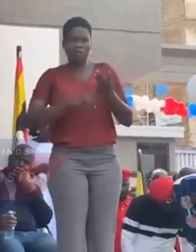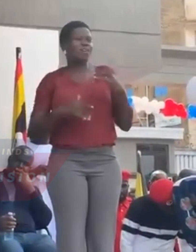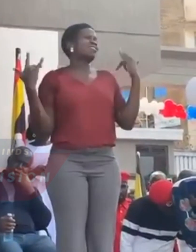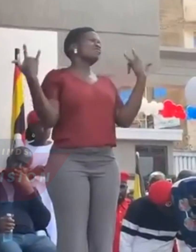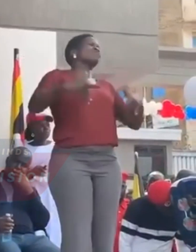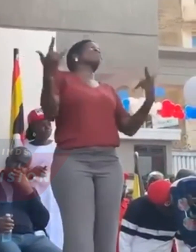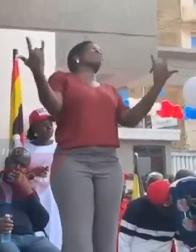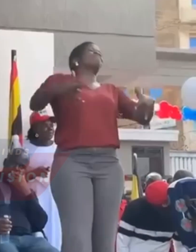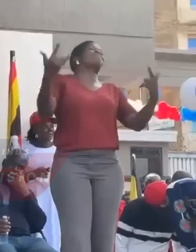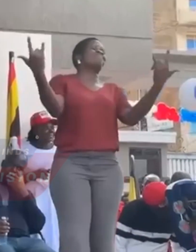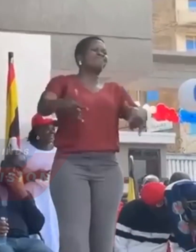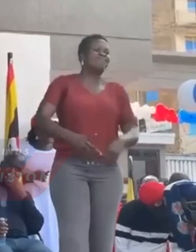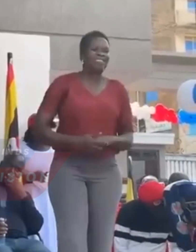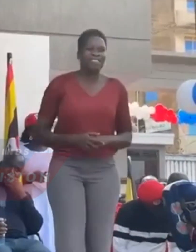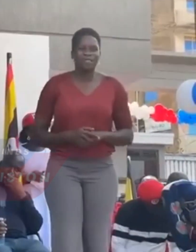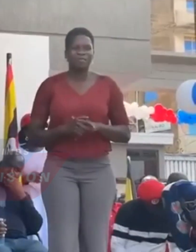kuvimba.